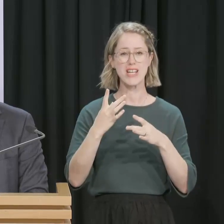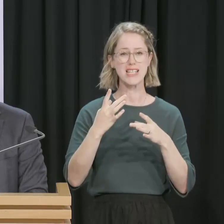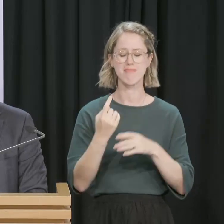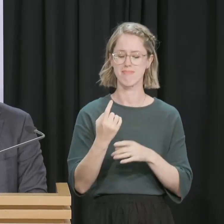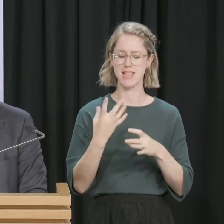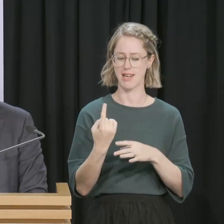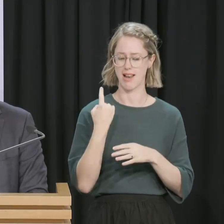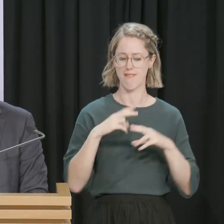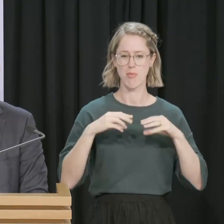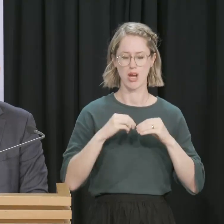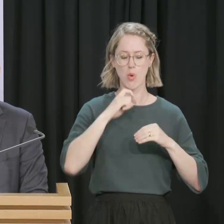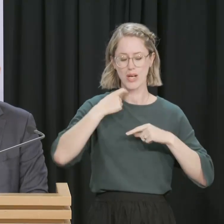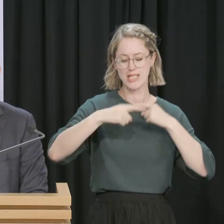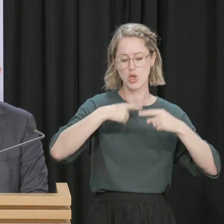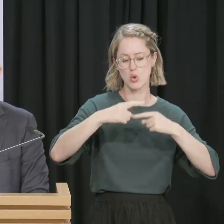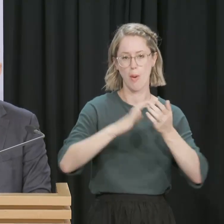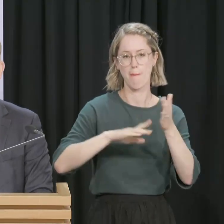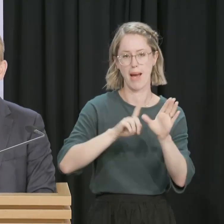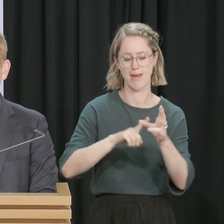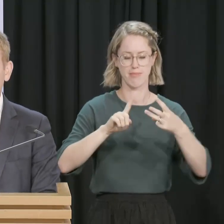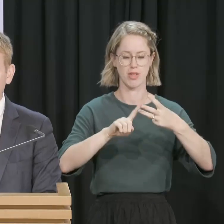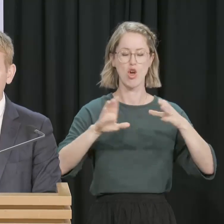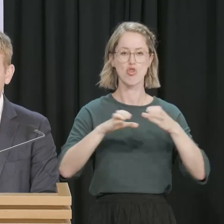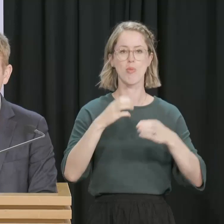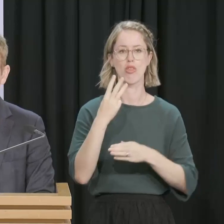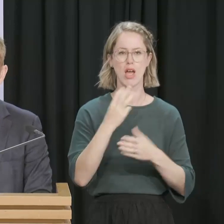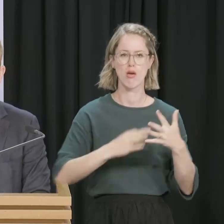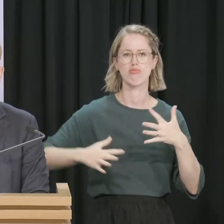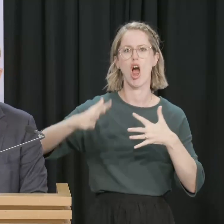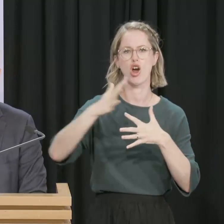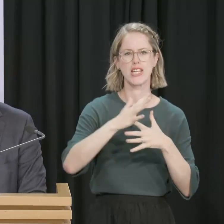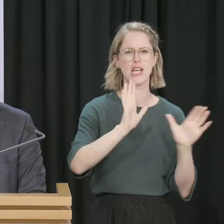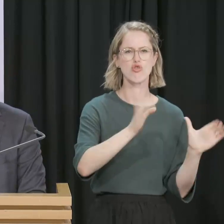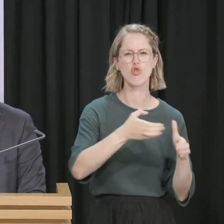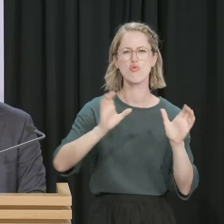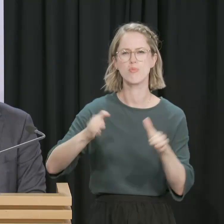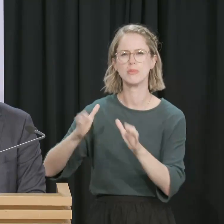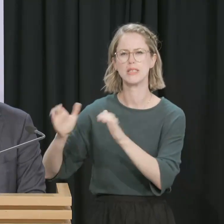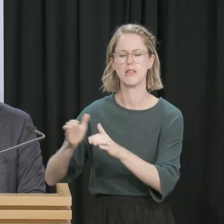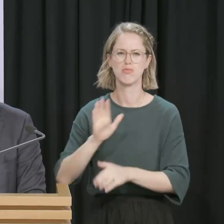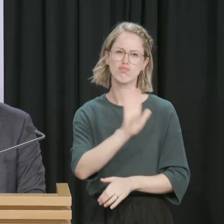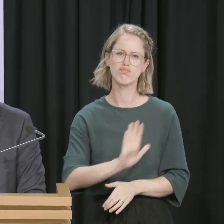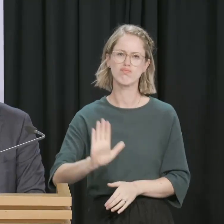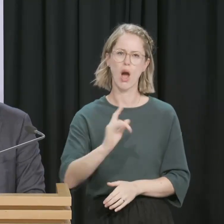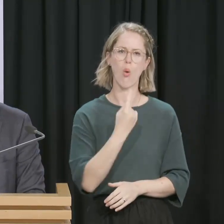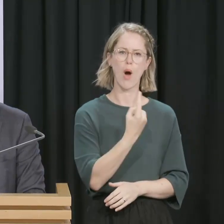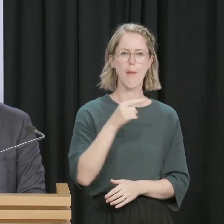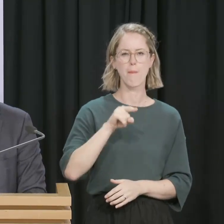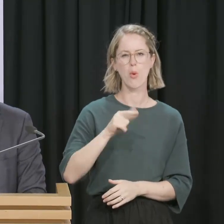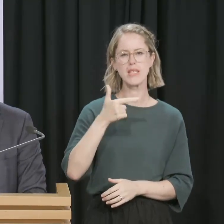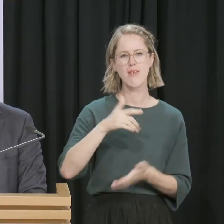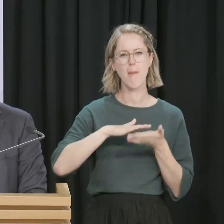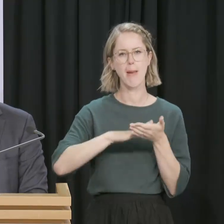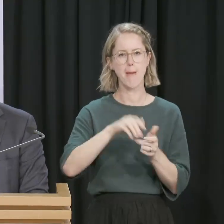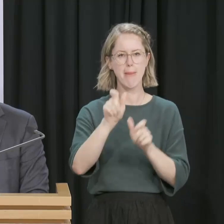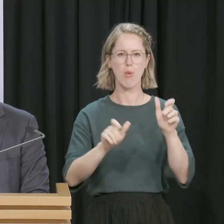through May. Group 3 are our priority populations. So this is approximately 1.7 million people